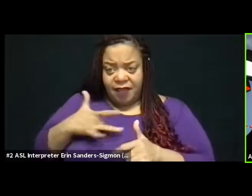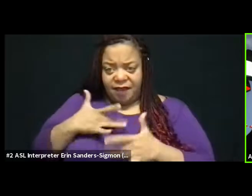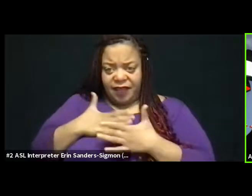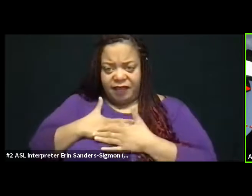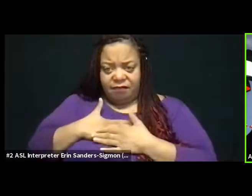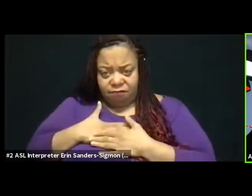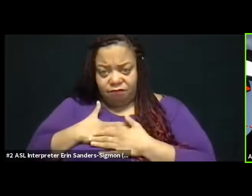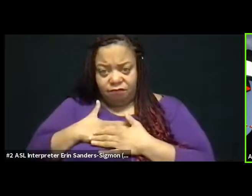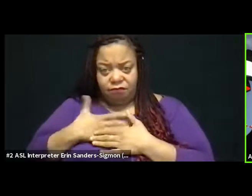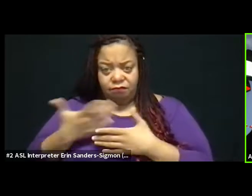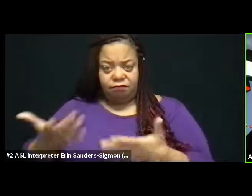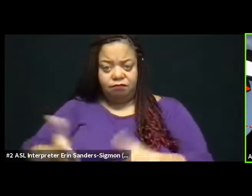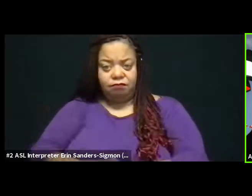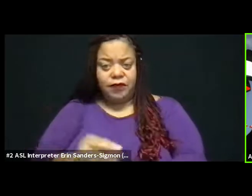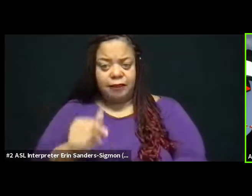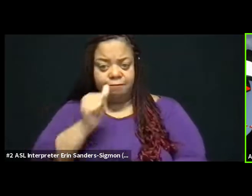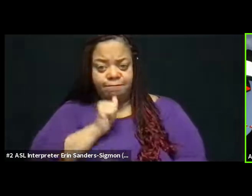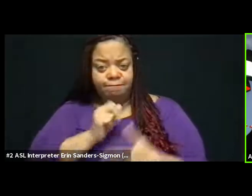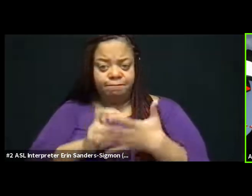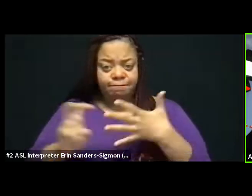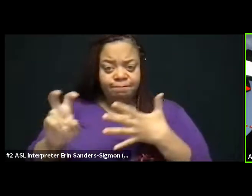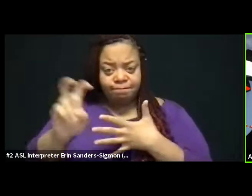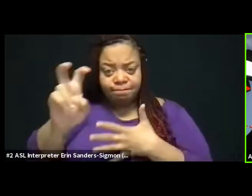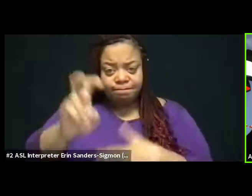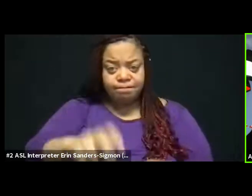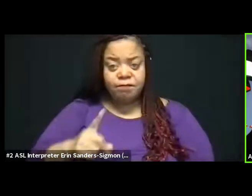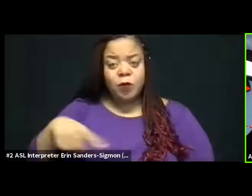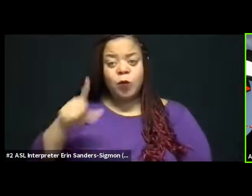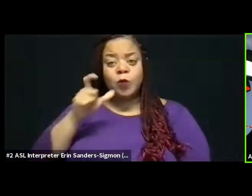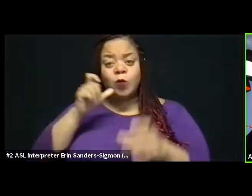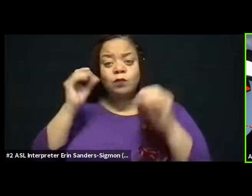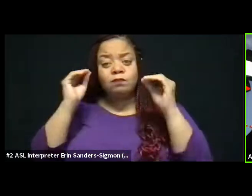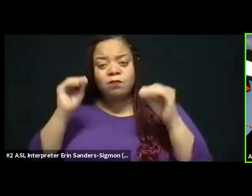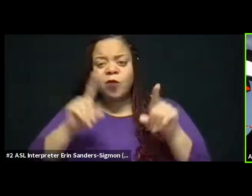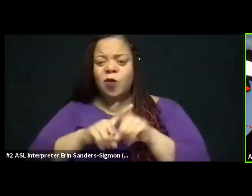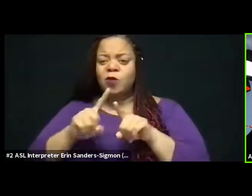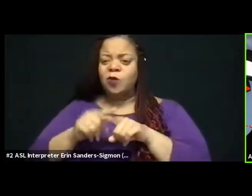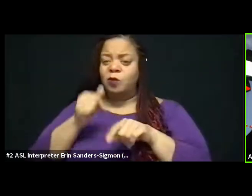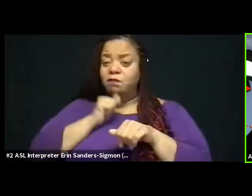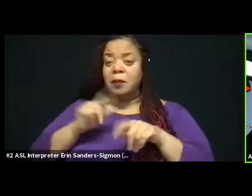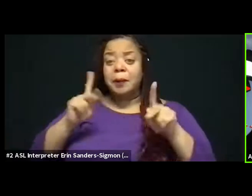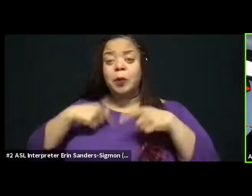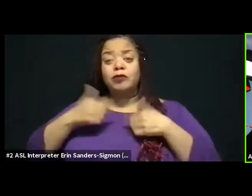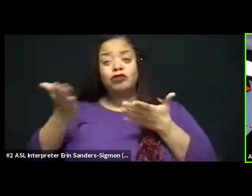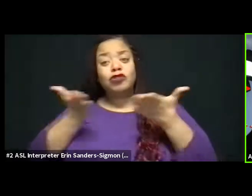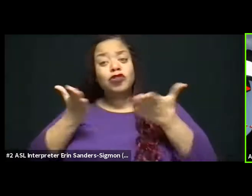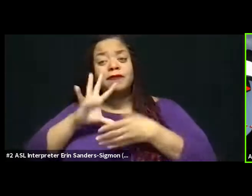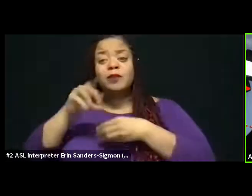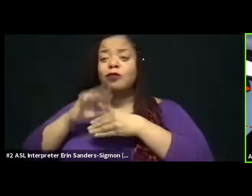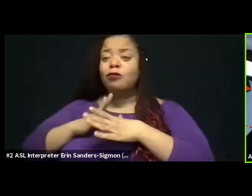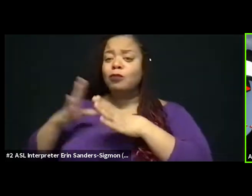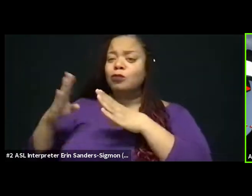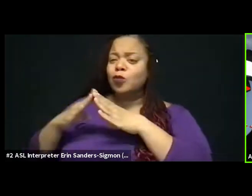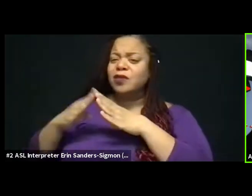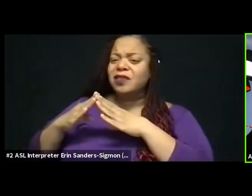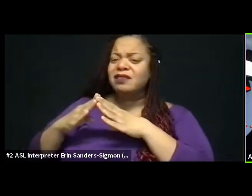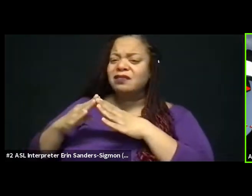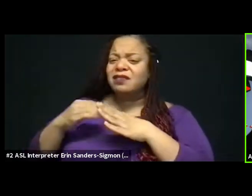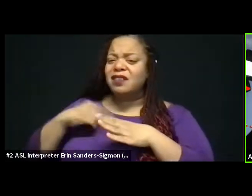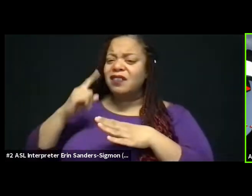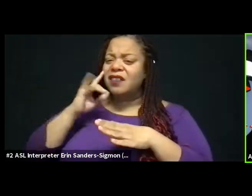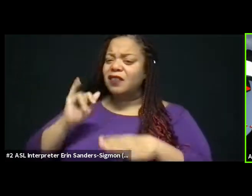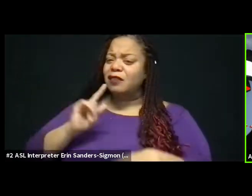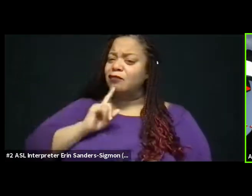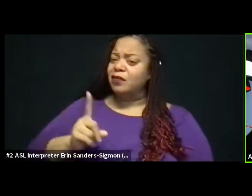we are advocating and on the side of the people that we serve and are in community with. I think that was really truly the beginning of